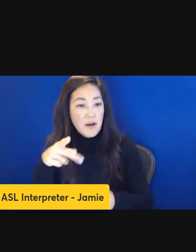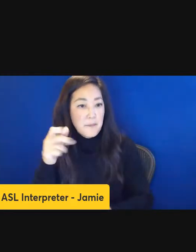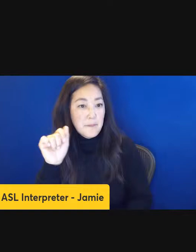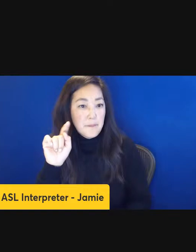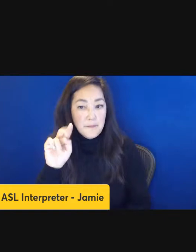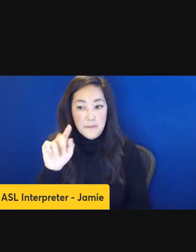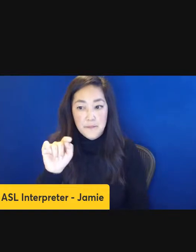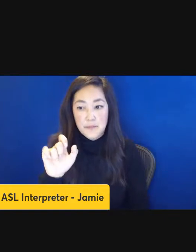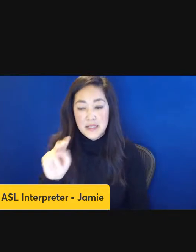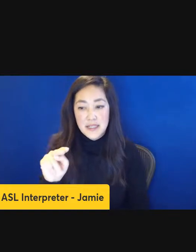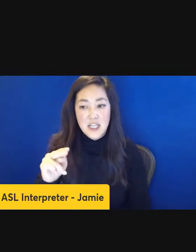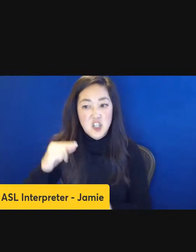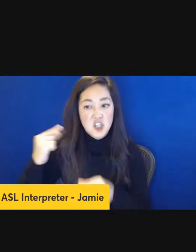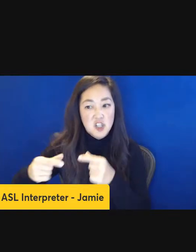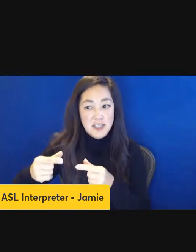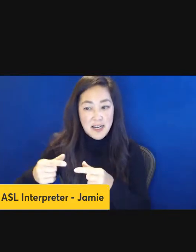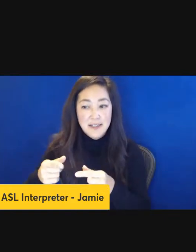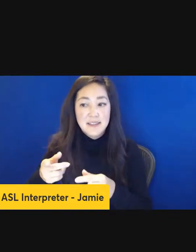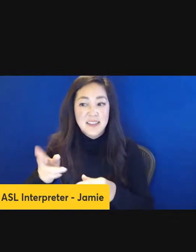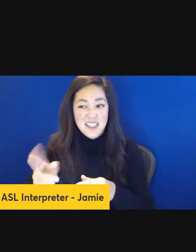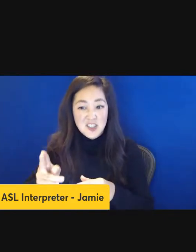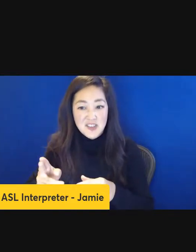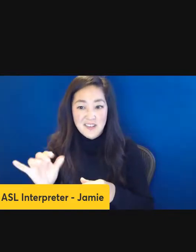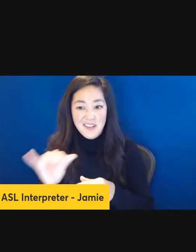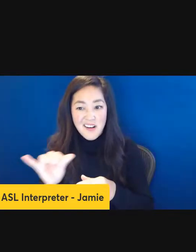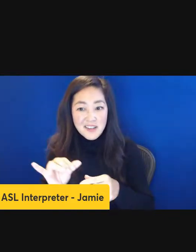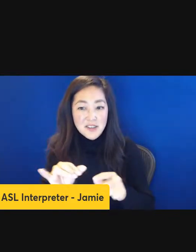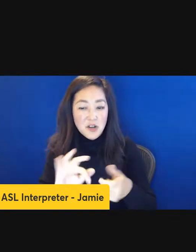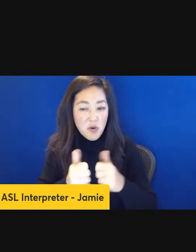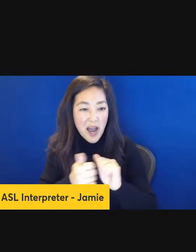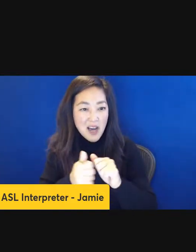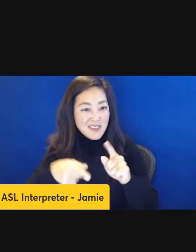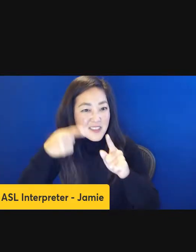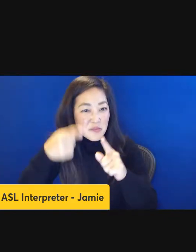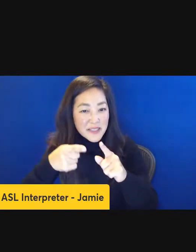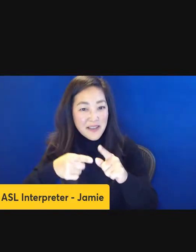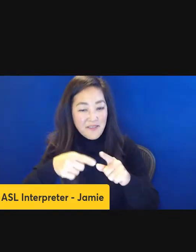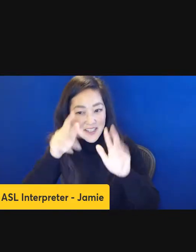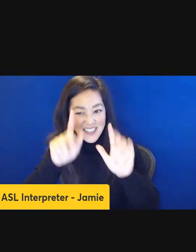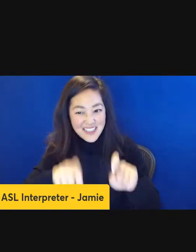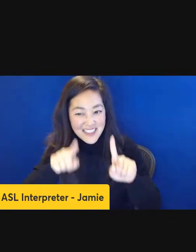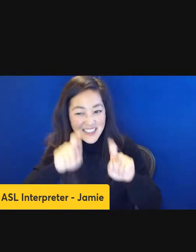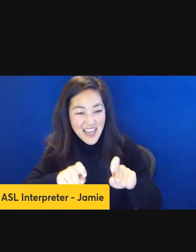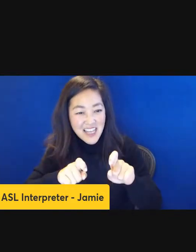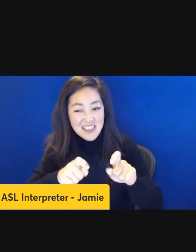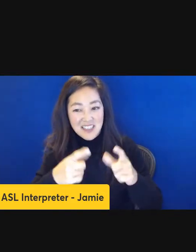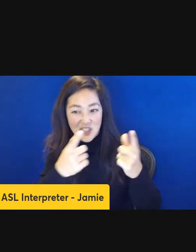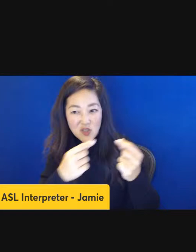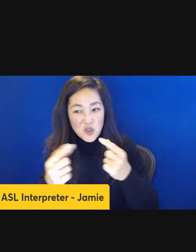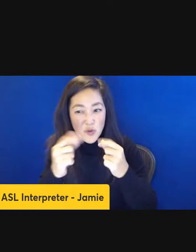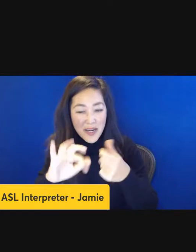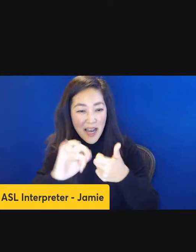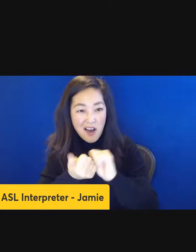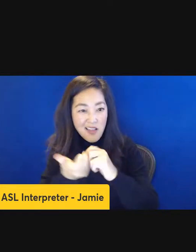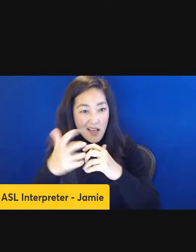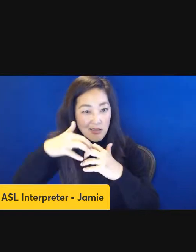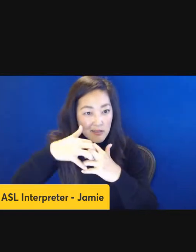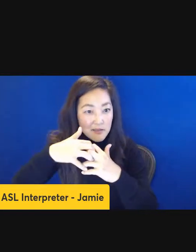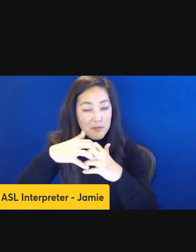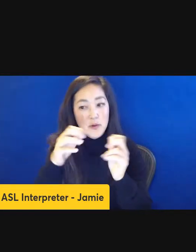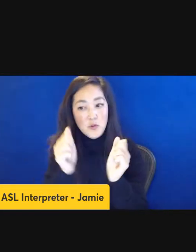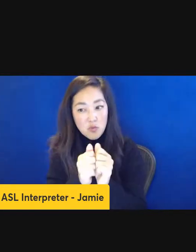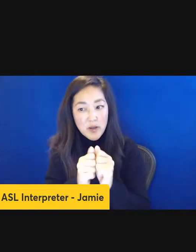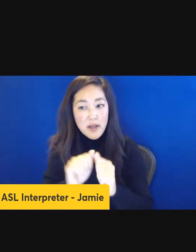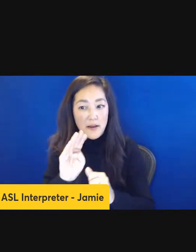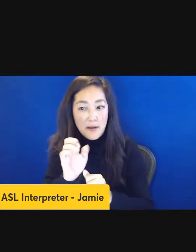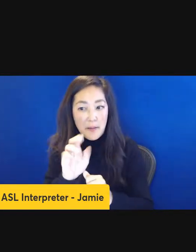racialized knowledge, particularly algorithms, got baked into biomedical research over time. Dr.